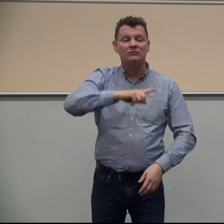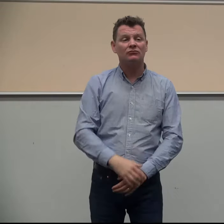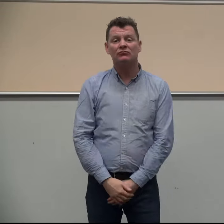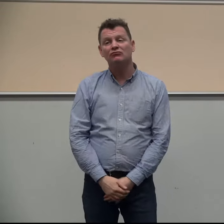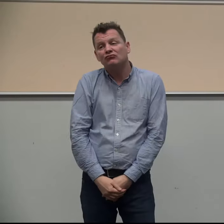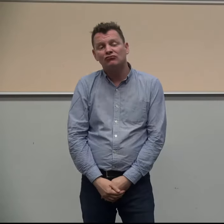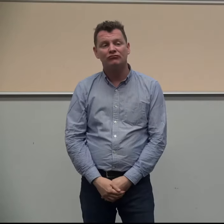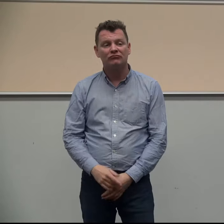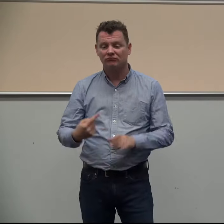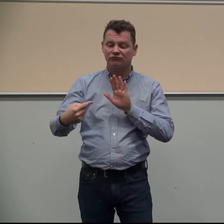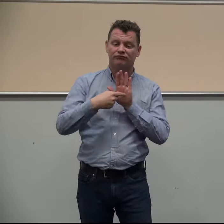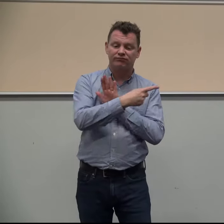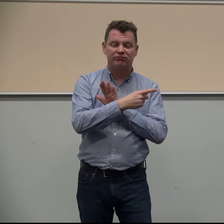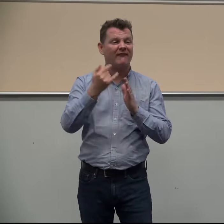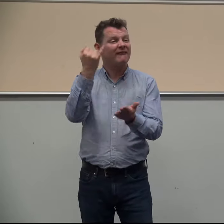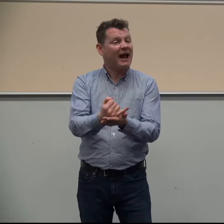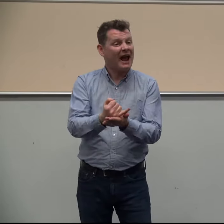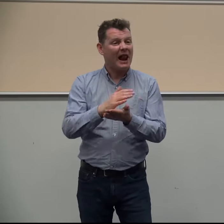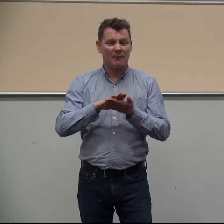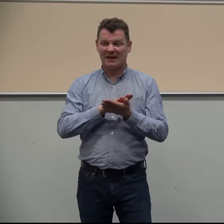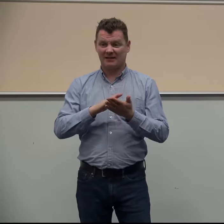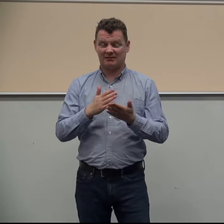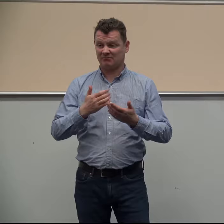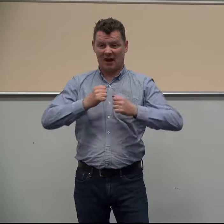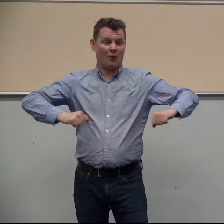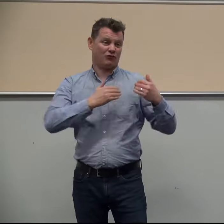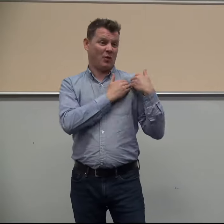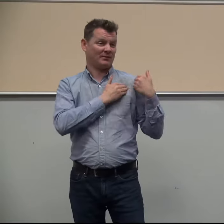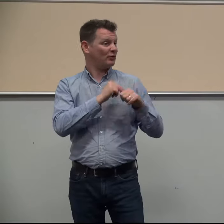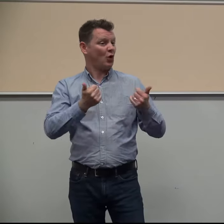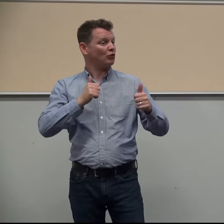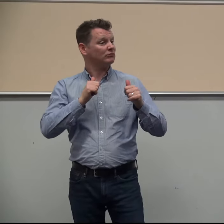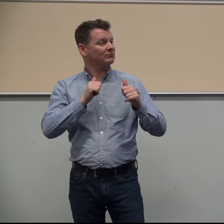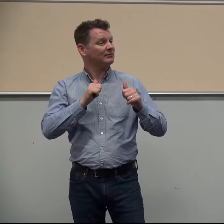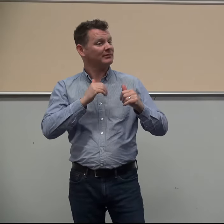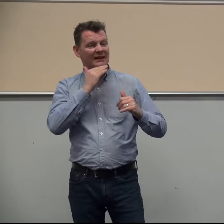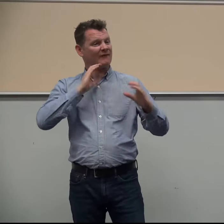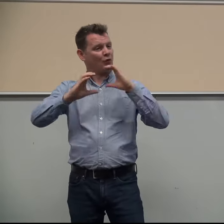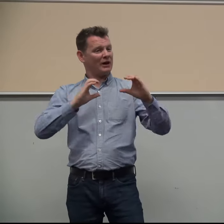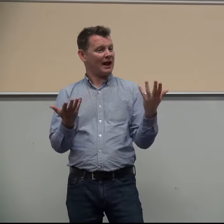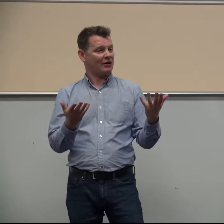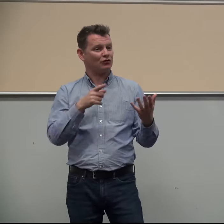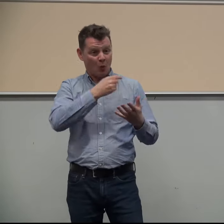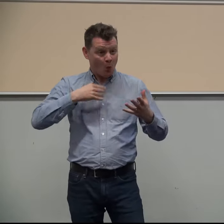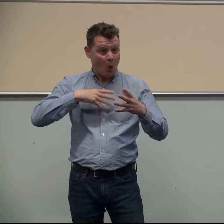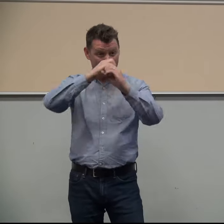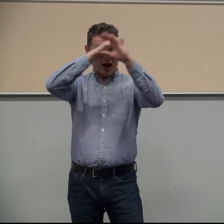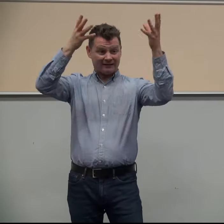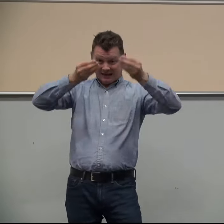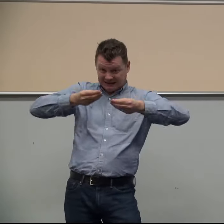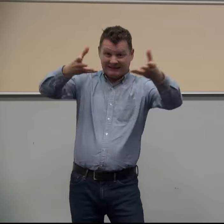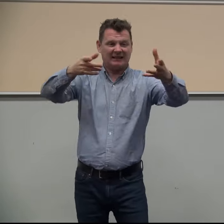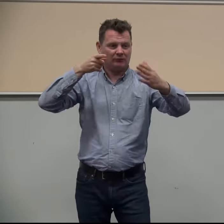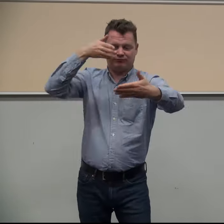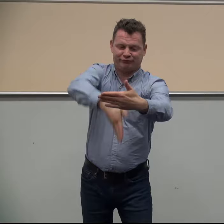that's our responsibility of not communicating well enough to you what we want you to understand. So